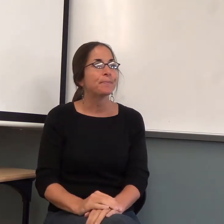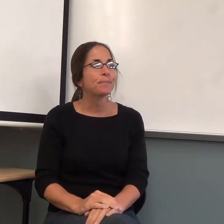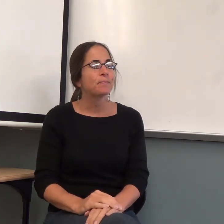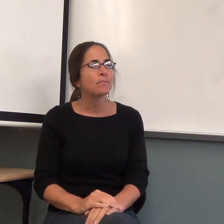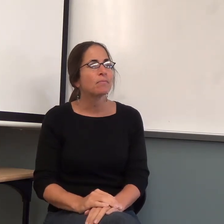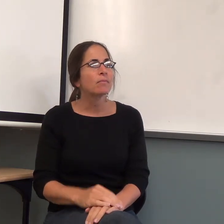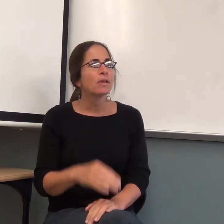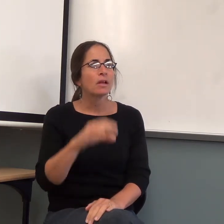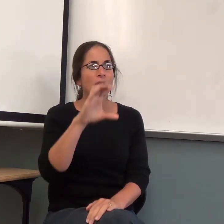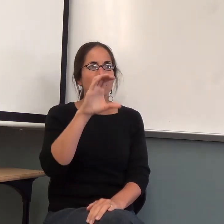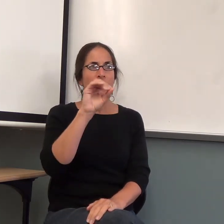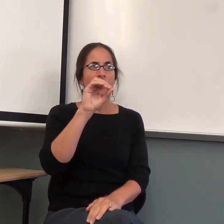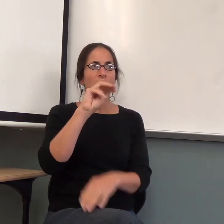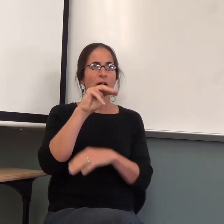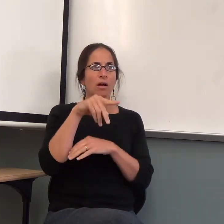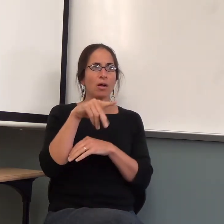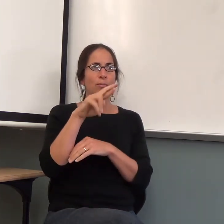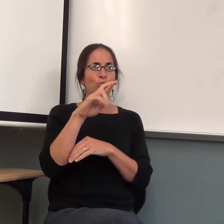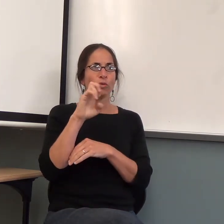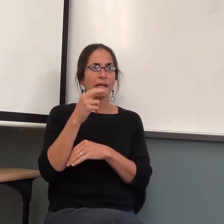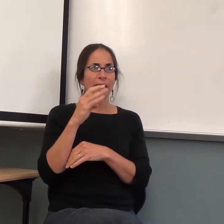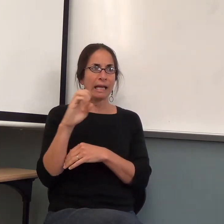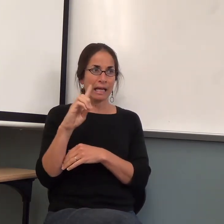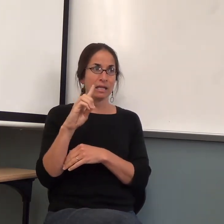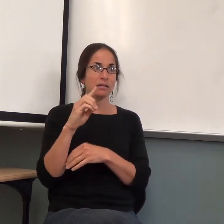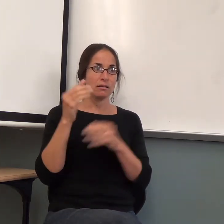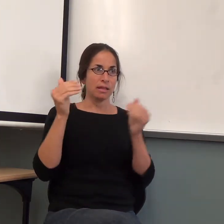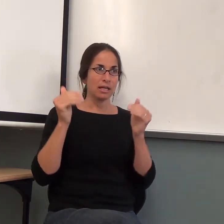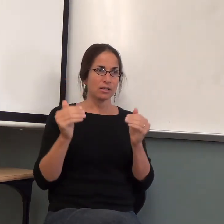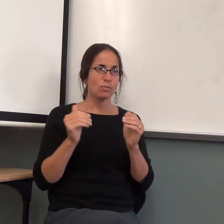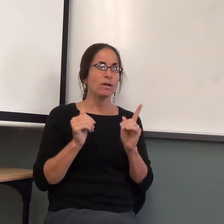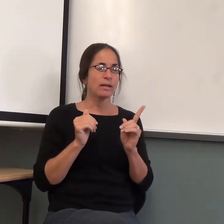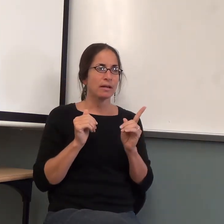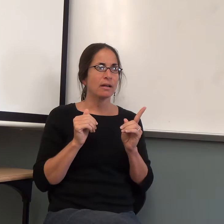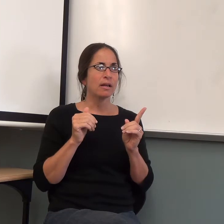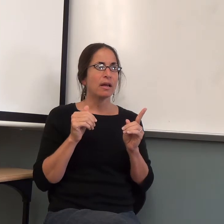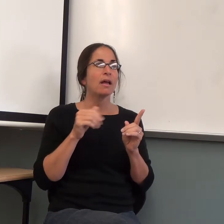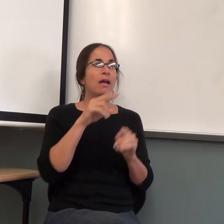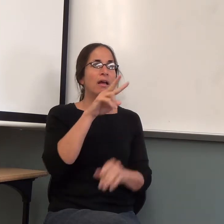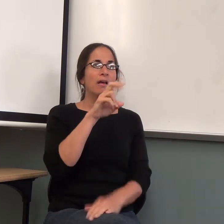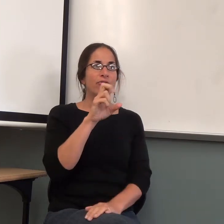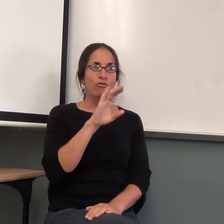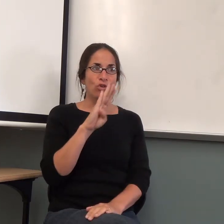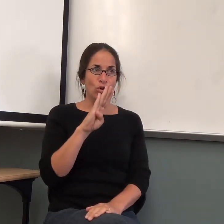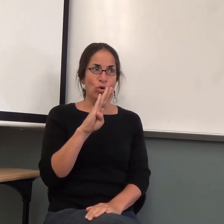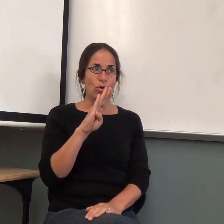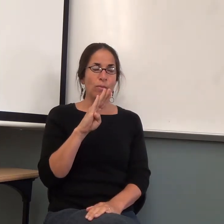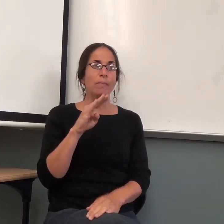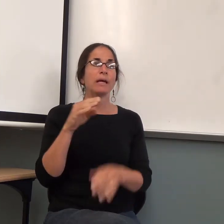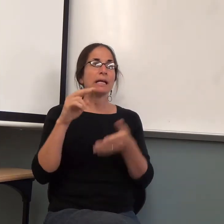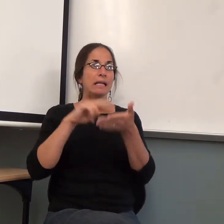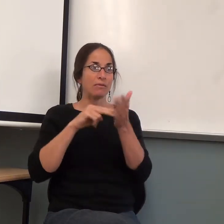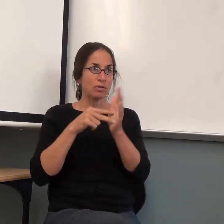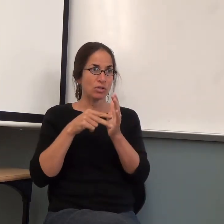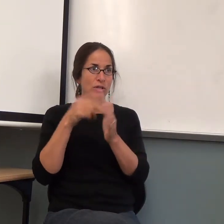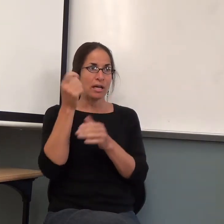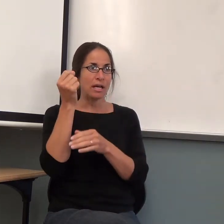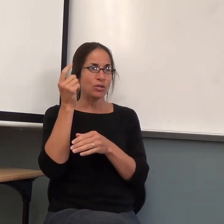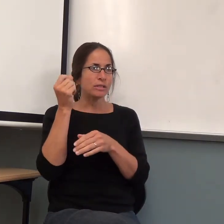Comprehend. Yes, sir. It was a verb in the definition to understand the nature or meaning